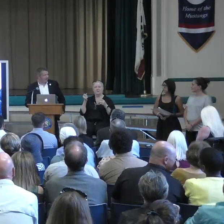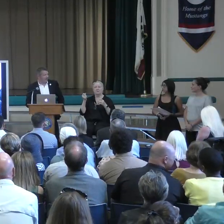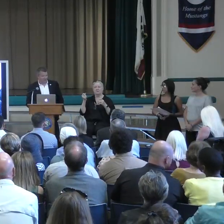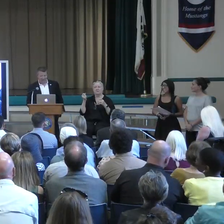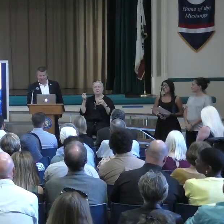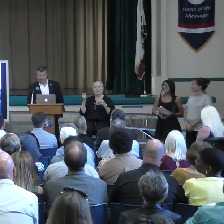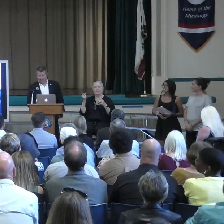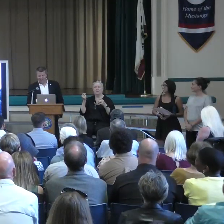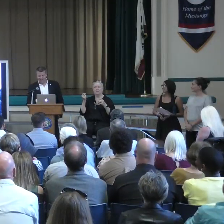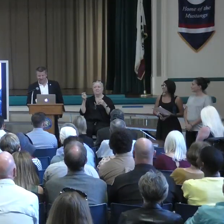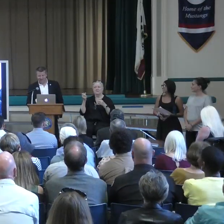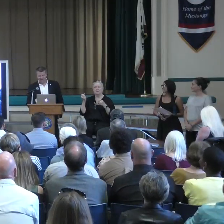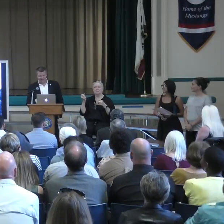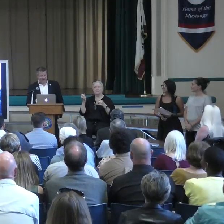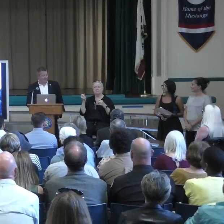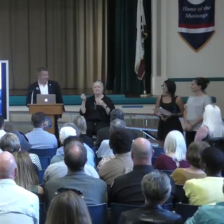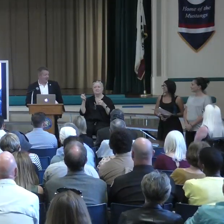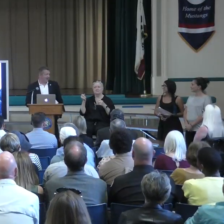simulcast